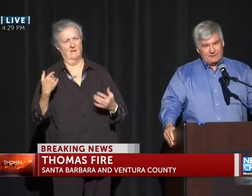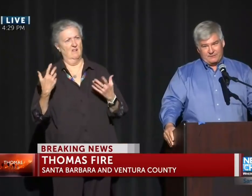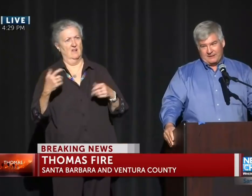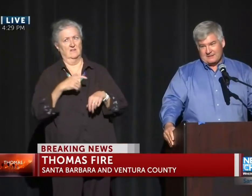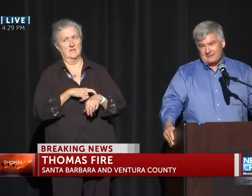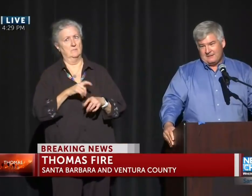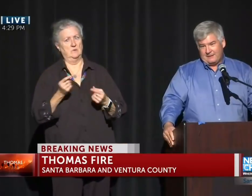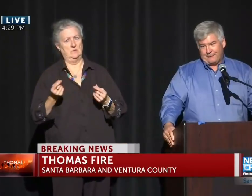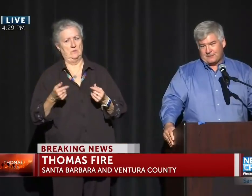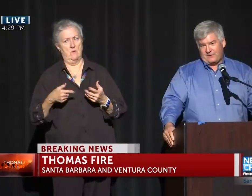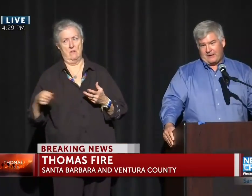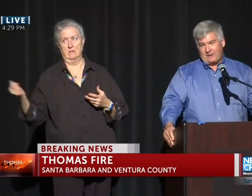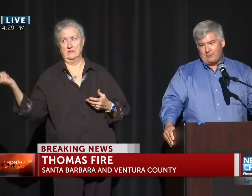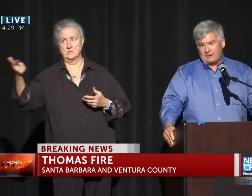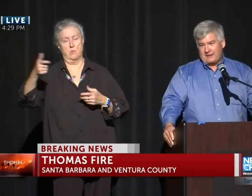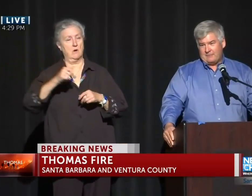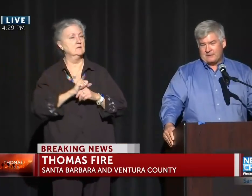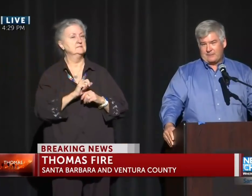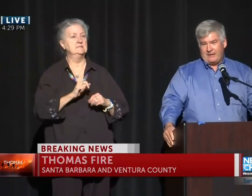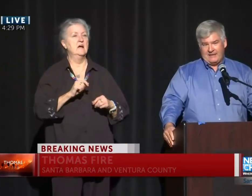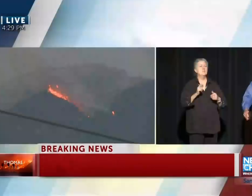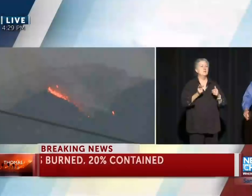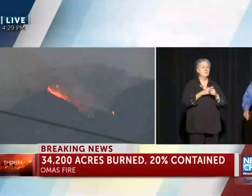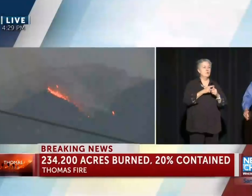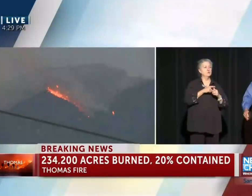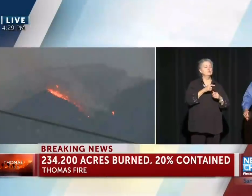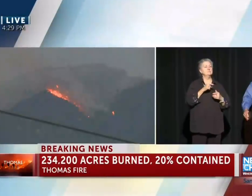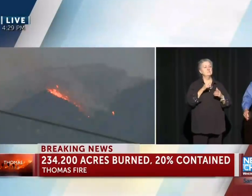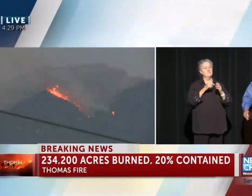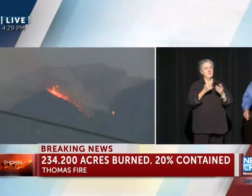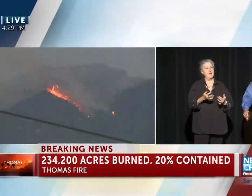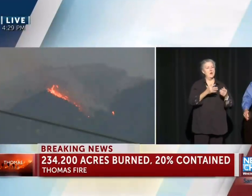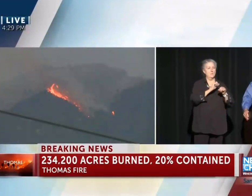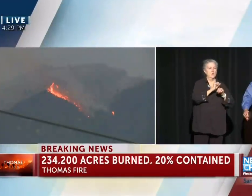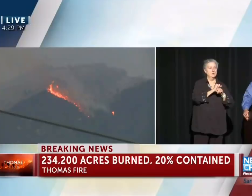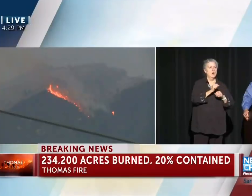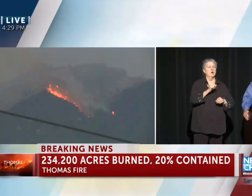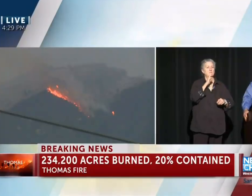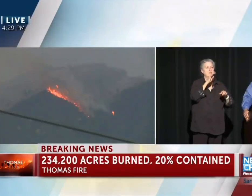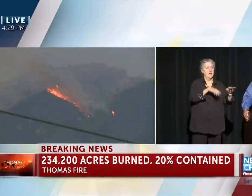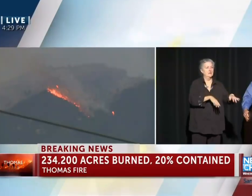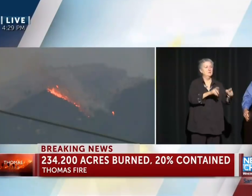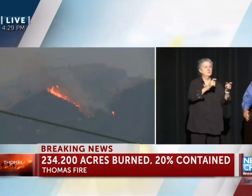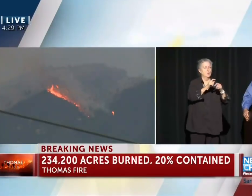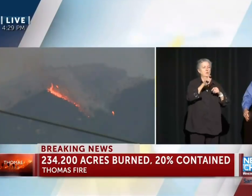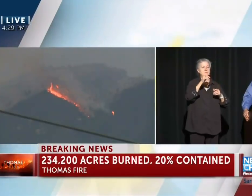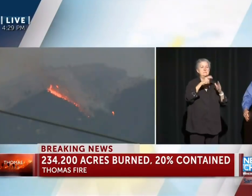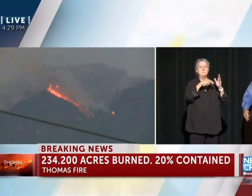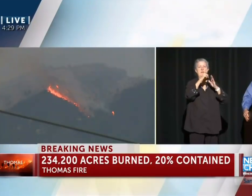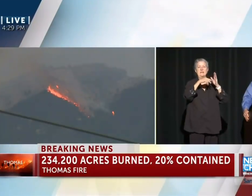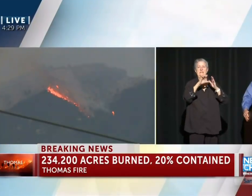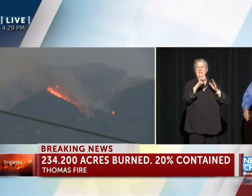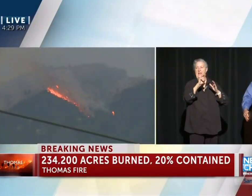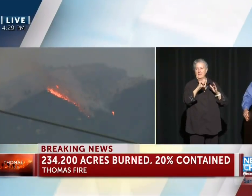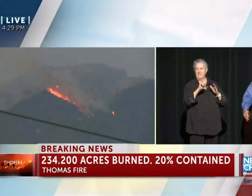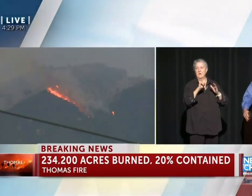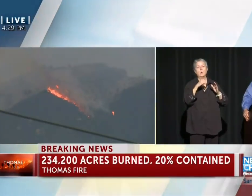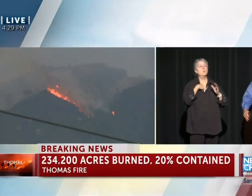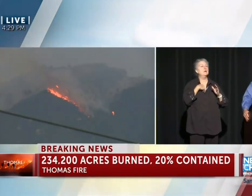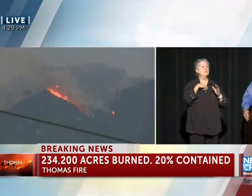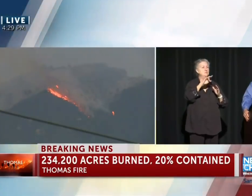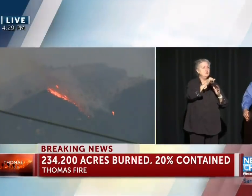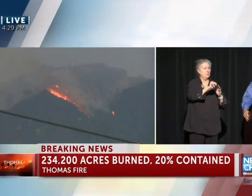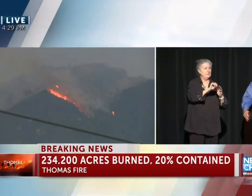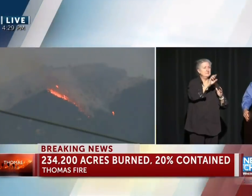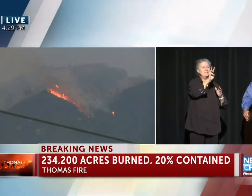have a lot of time to do this. The first fire I worked on was the Painted Cave fire in flood control. That was in June. We had almost 6 months to get